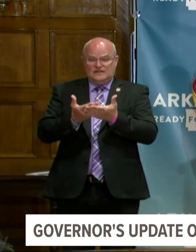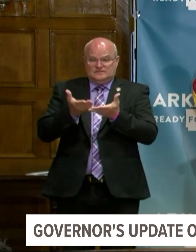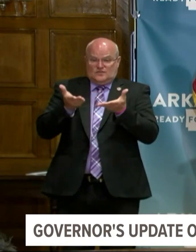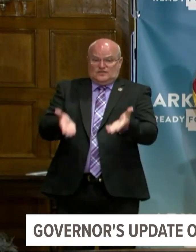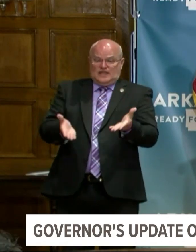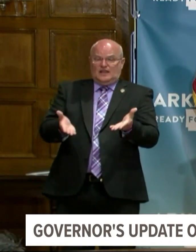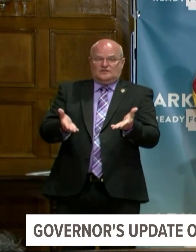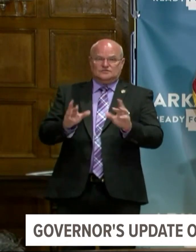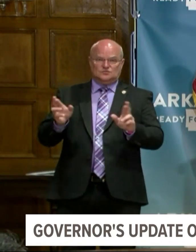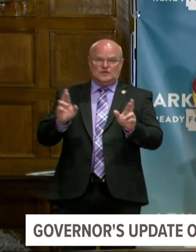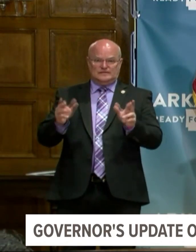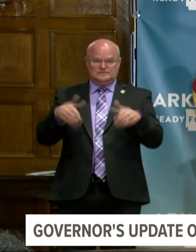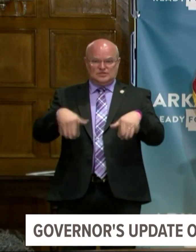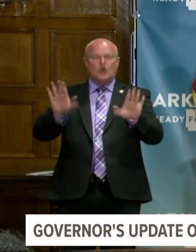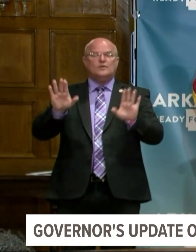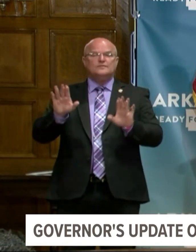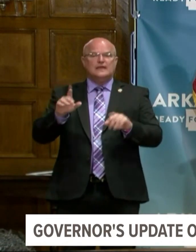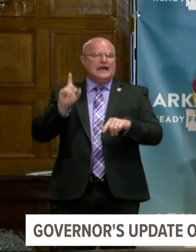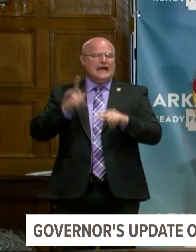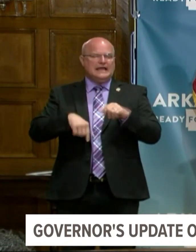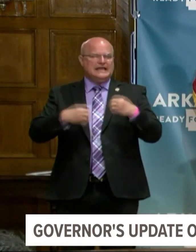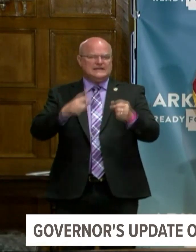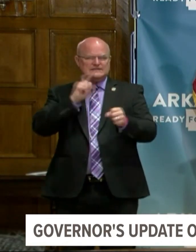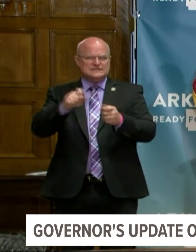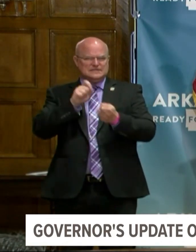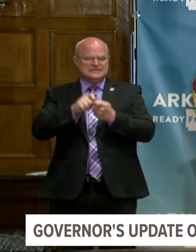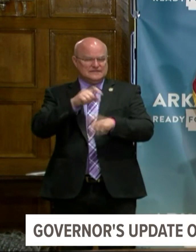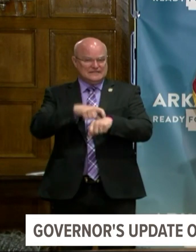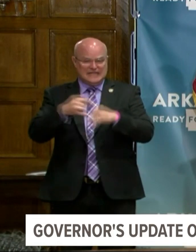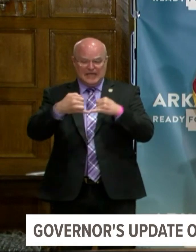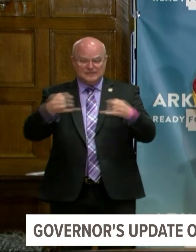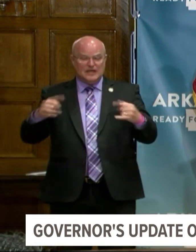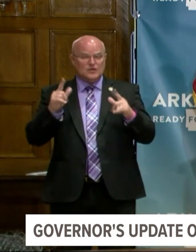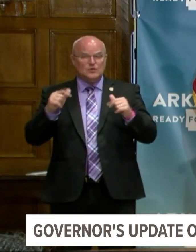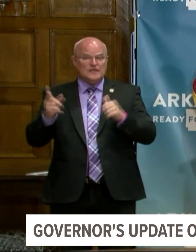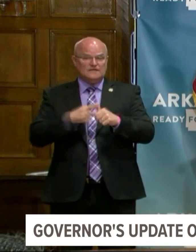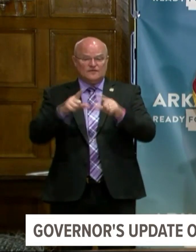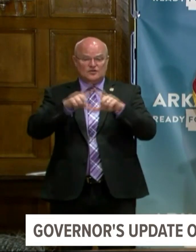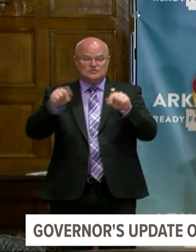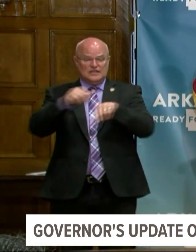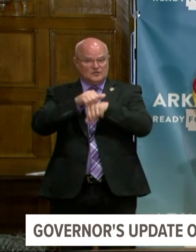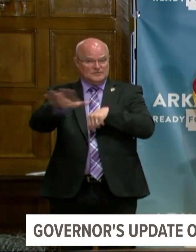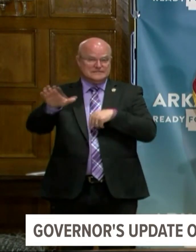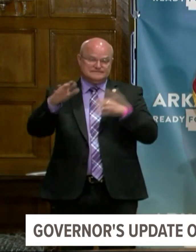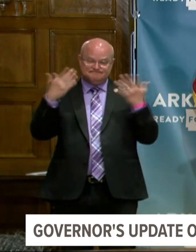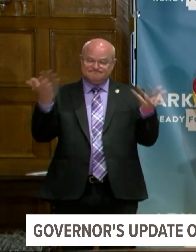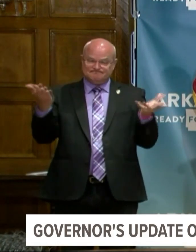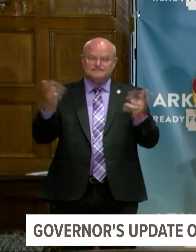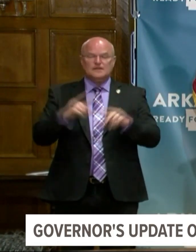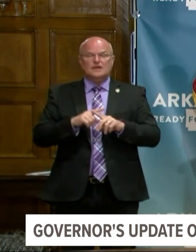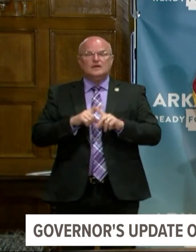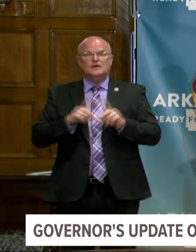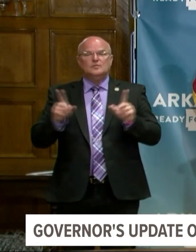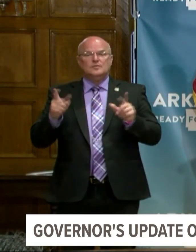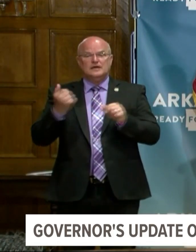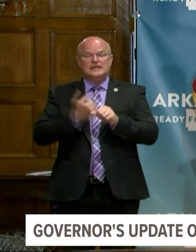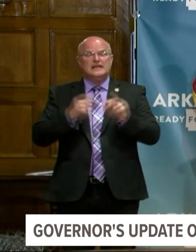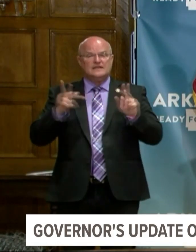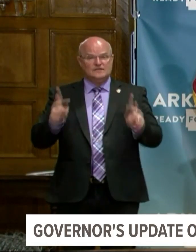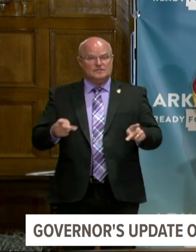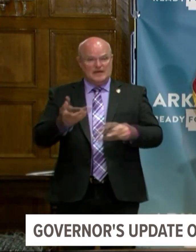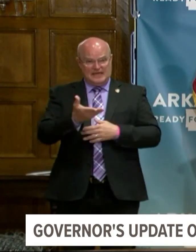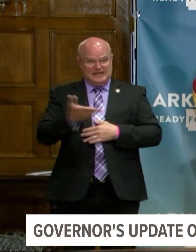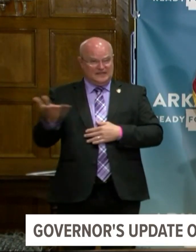available for that. It's ready to go. I can't give you a specific timeline as to when the first check is going to be issued, but